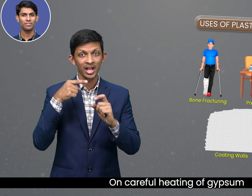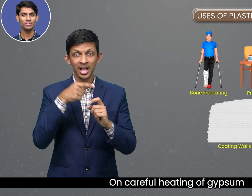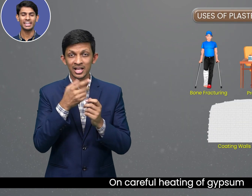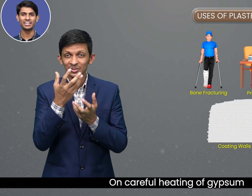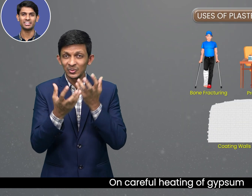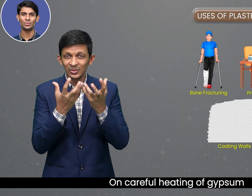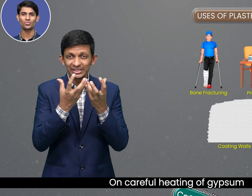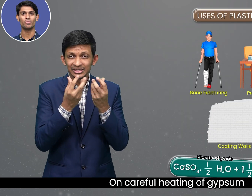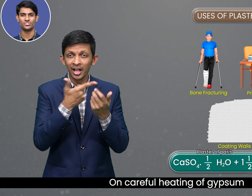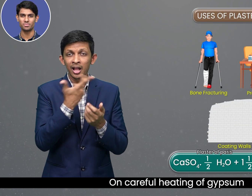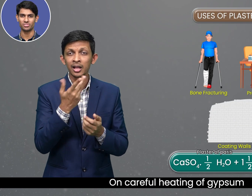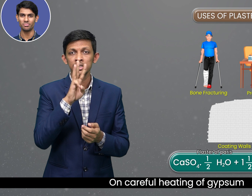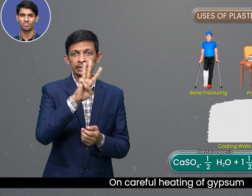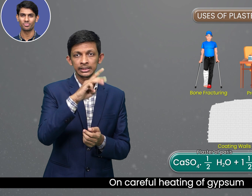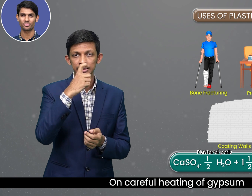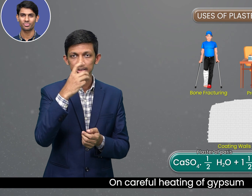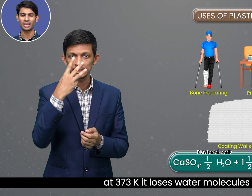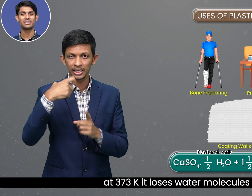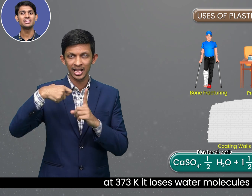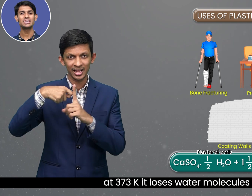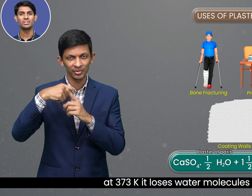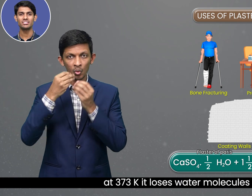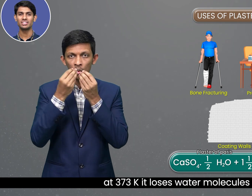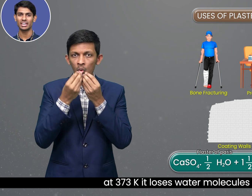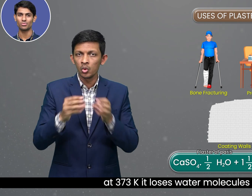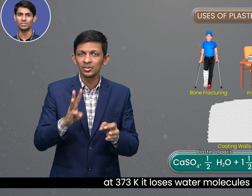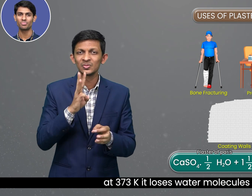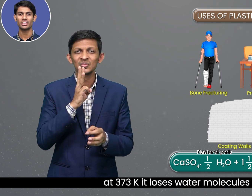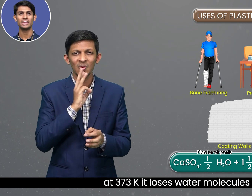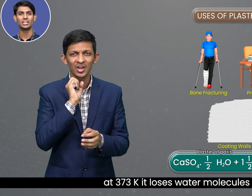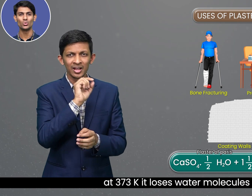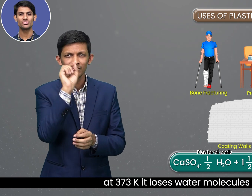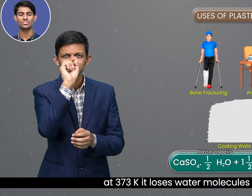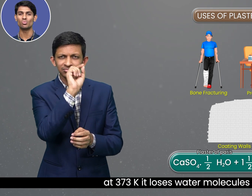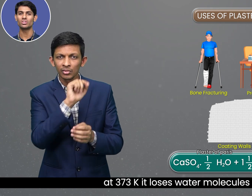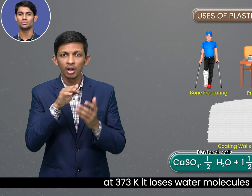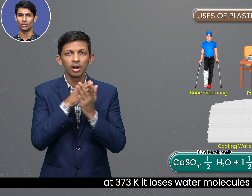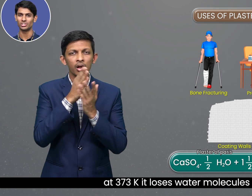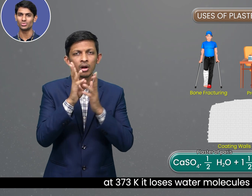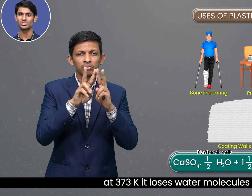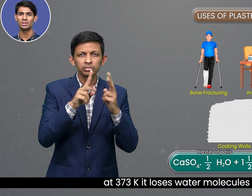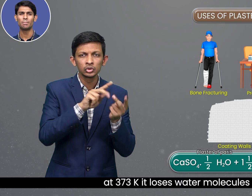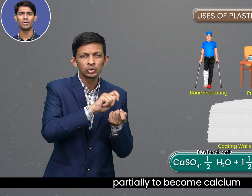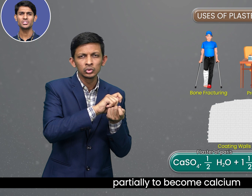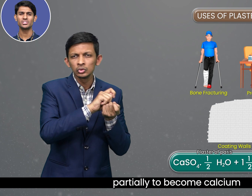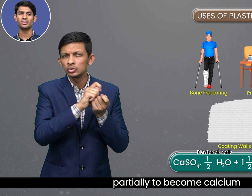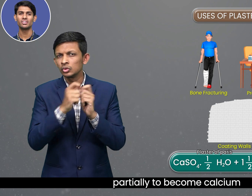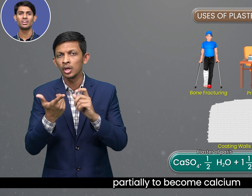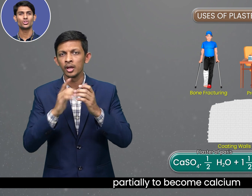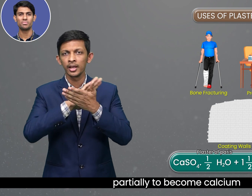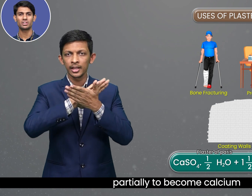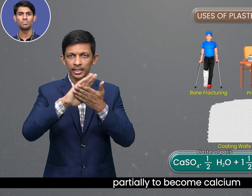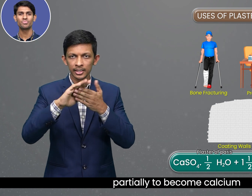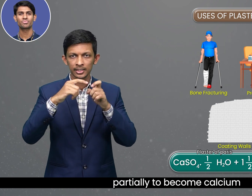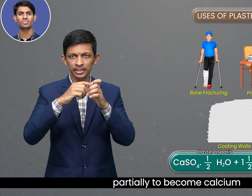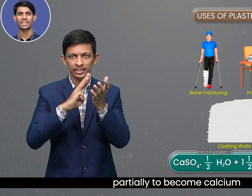On careful heating of gypsum at 373 Kelvin, it loses water molecules partially